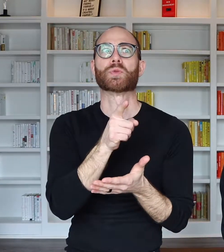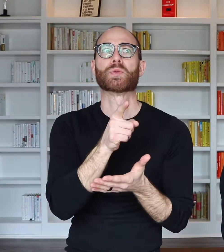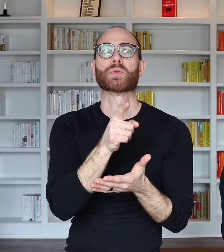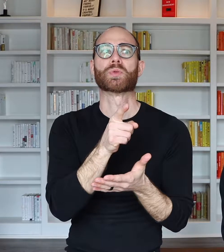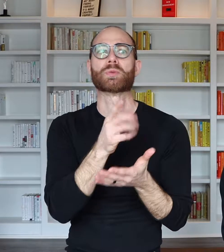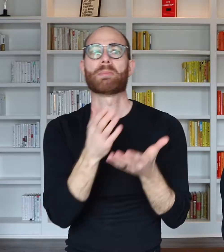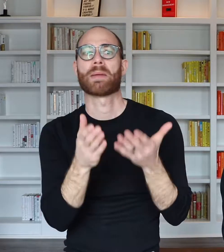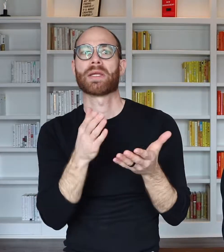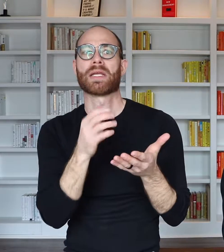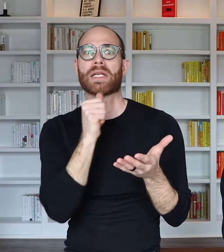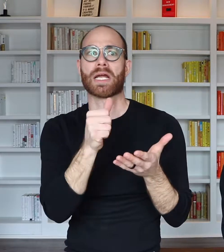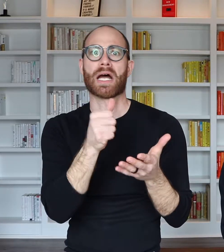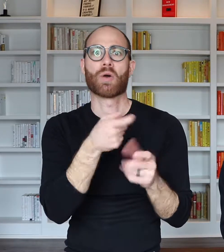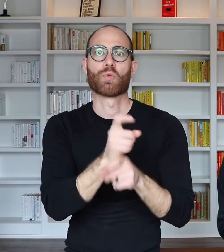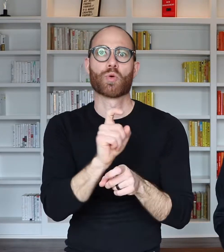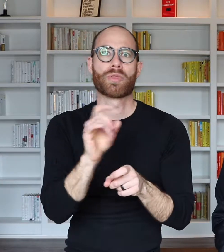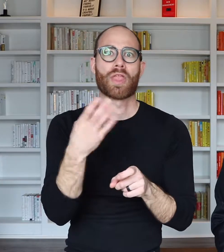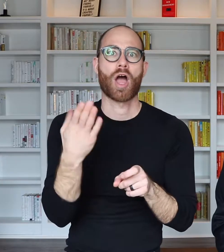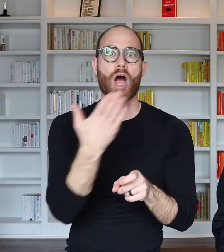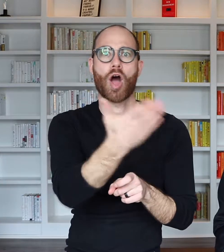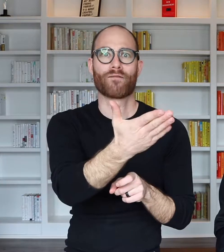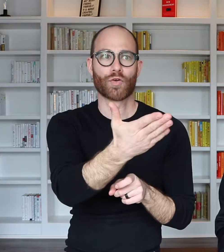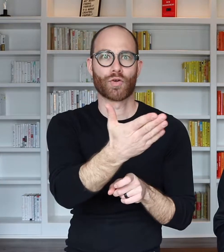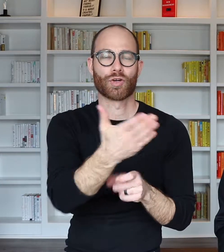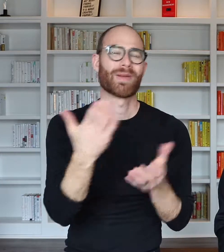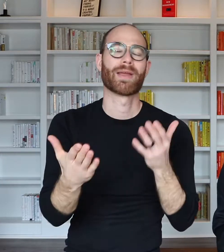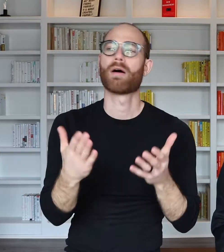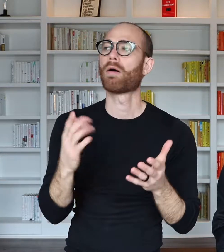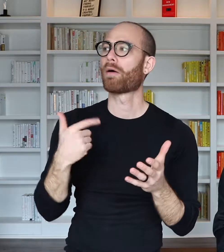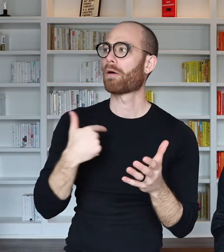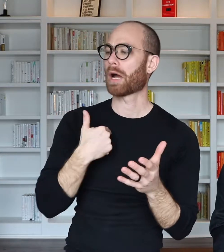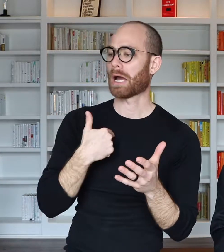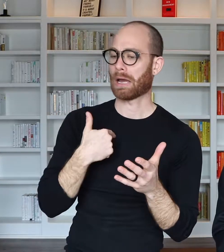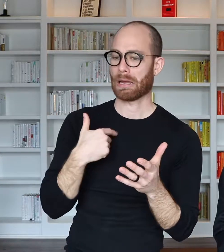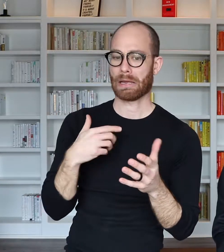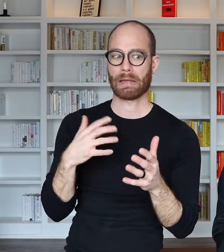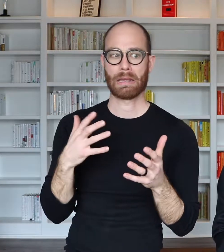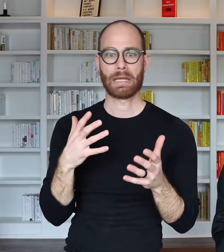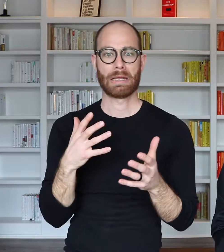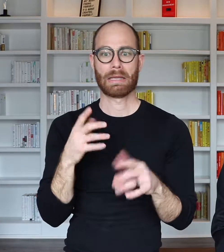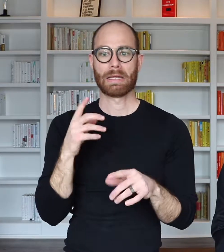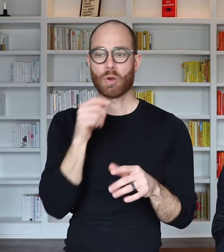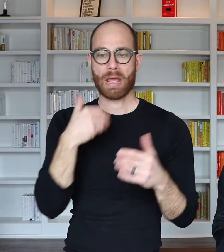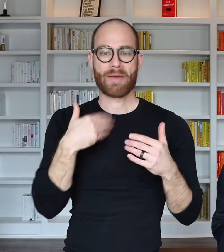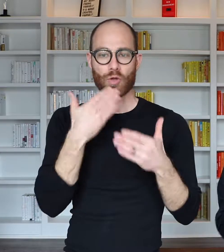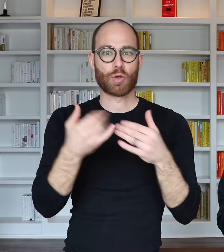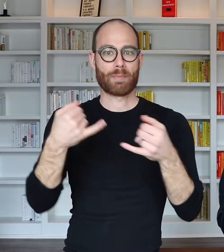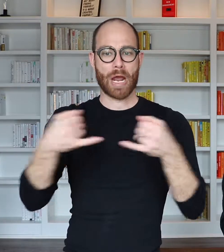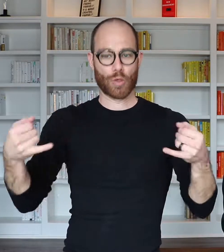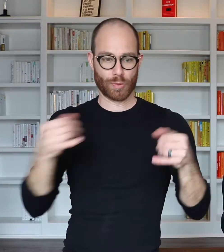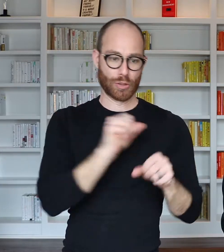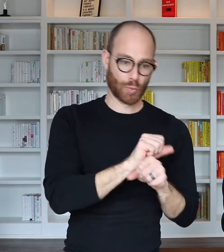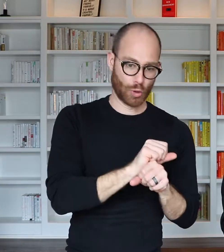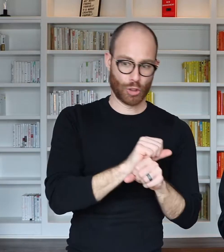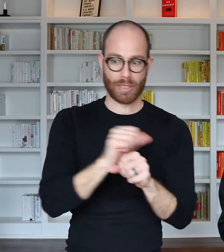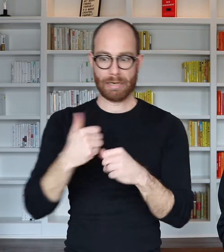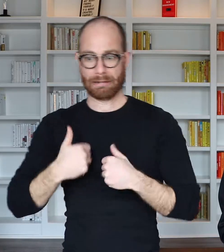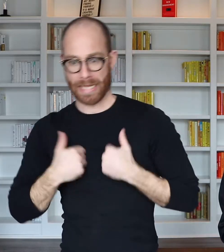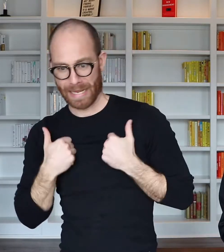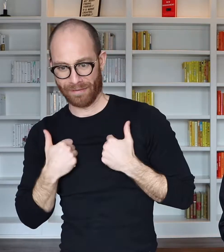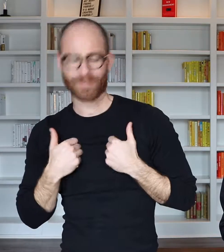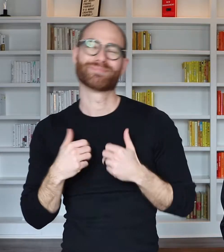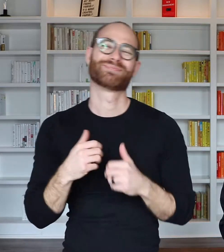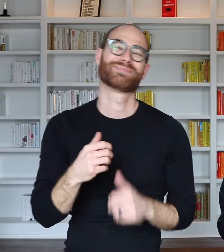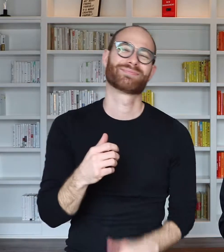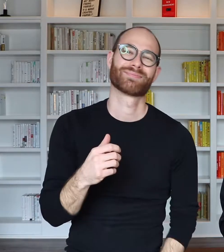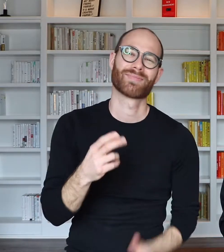isn't really all that significant. Like, oh, I have a hard time setting boundaries between work and life. In truth, to understand how to